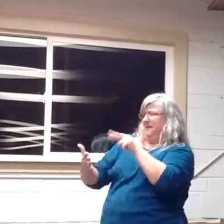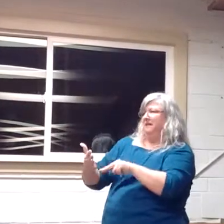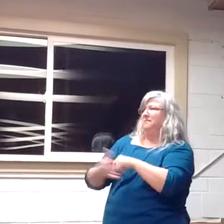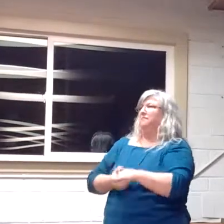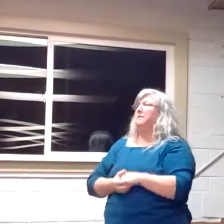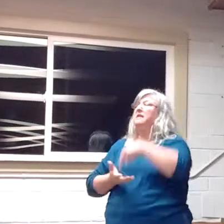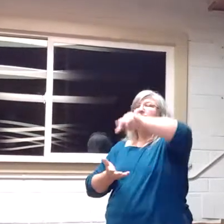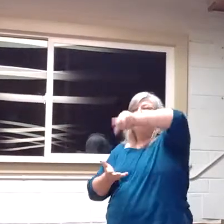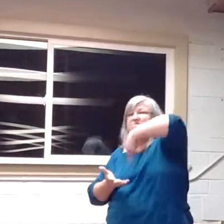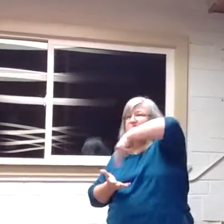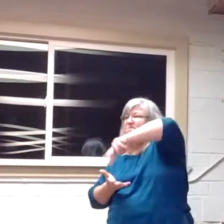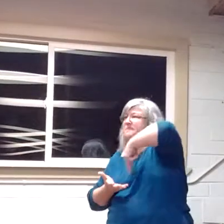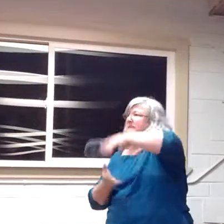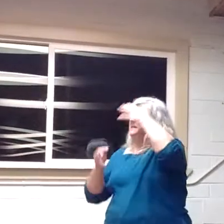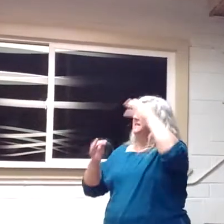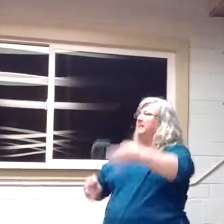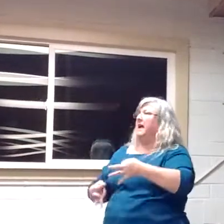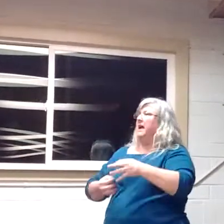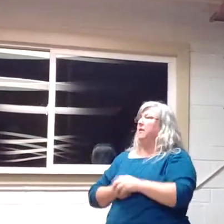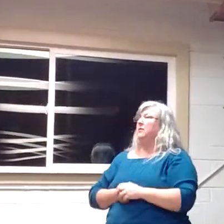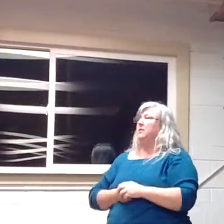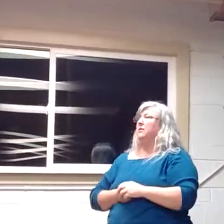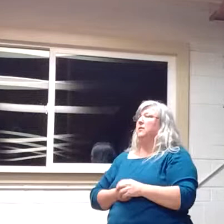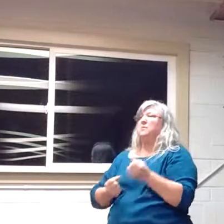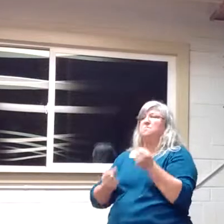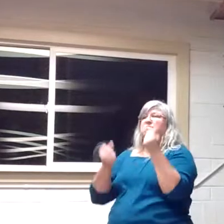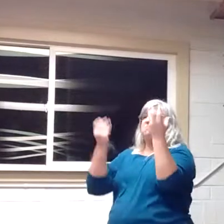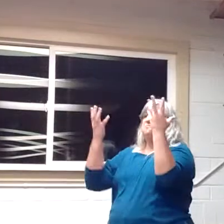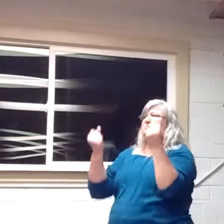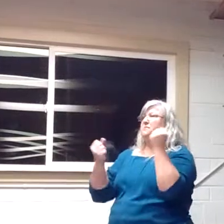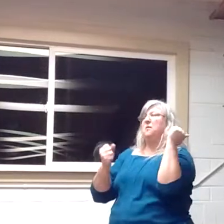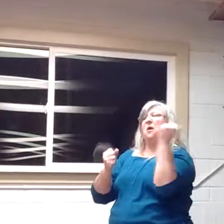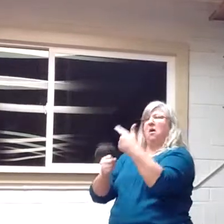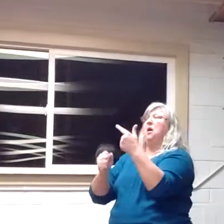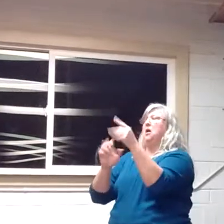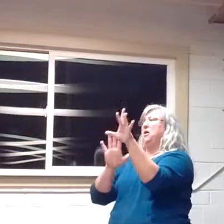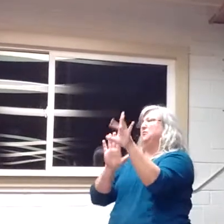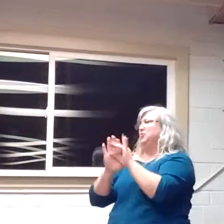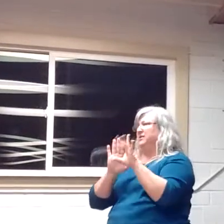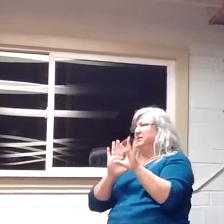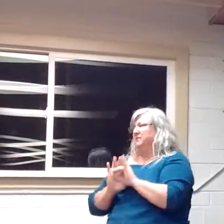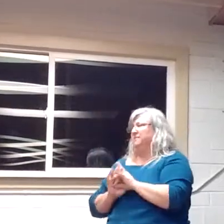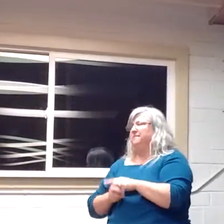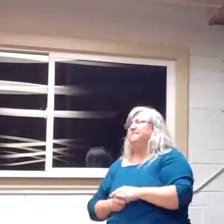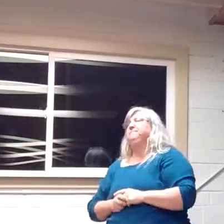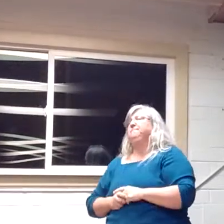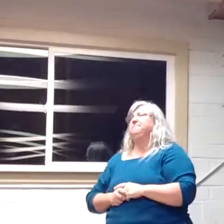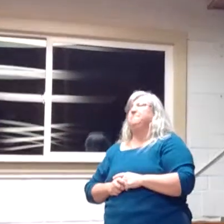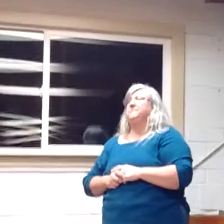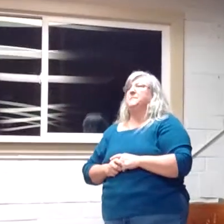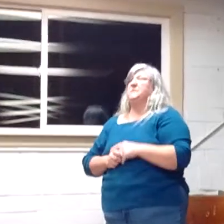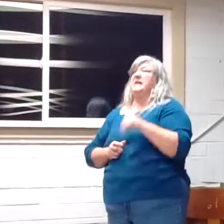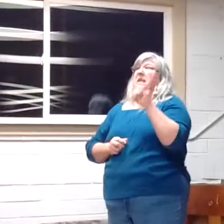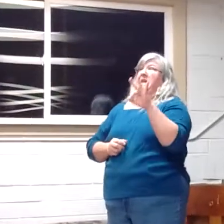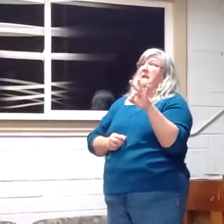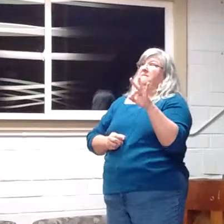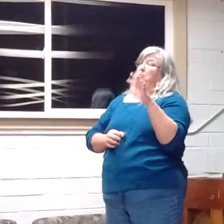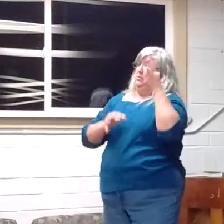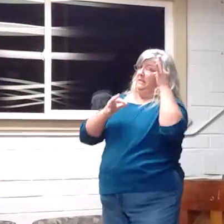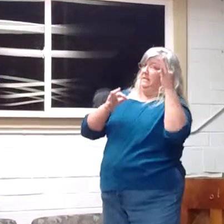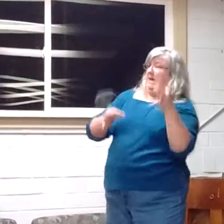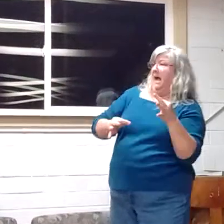dance, even the words we use, all choices. Whether consciously or